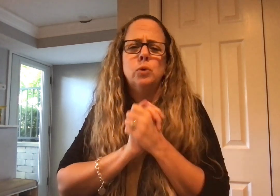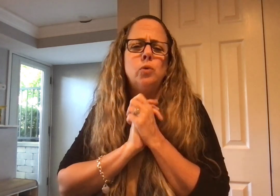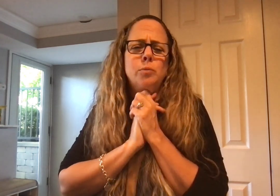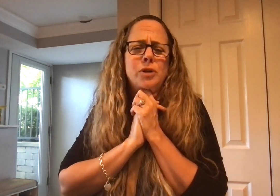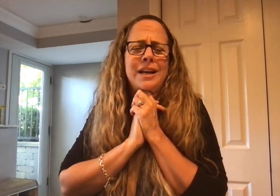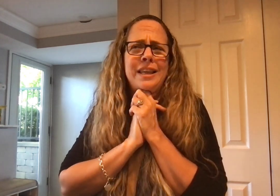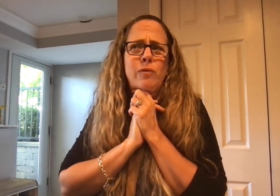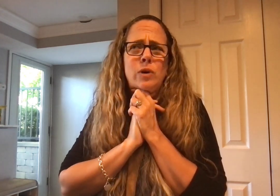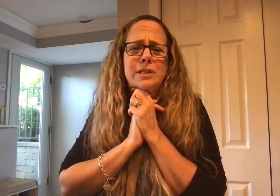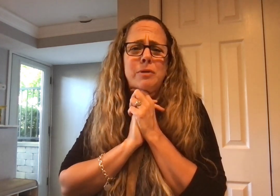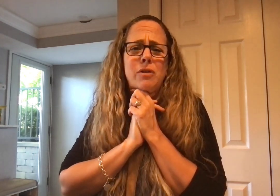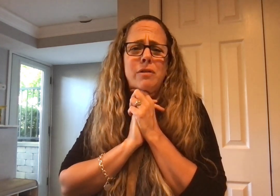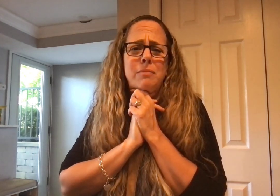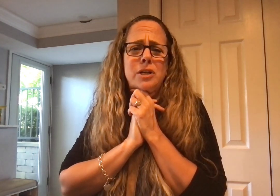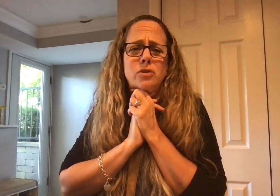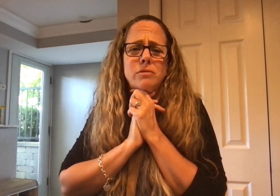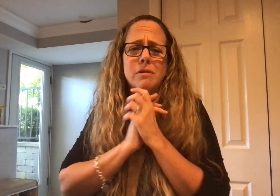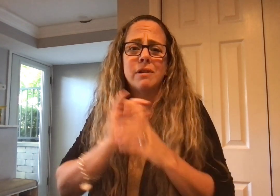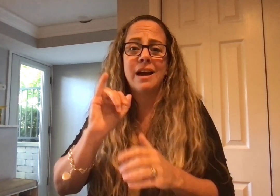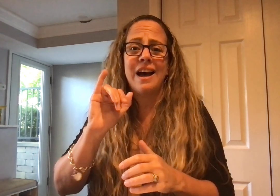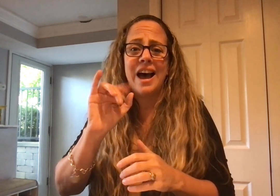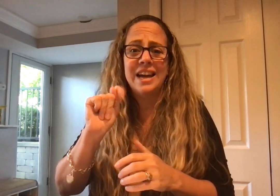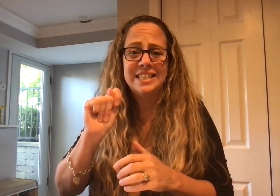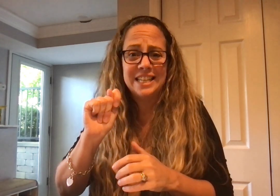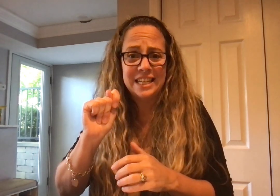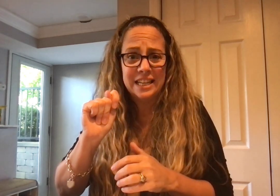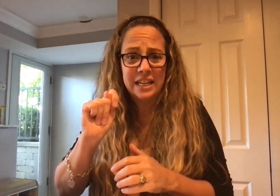I'm trying to think of what some of your other majors are. IT,